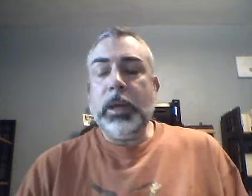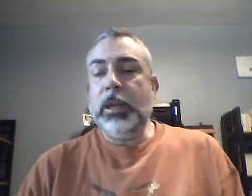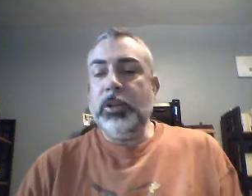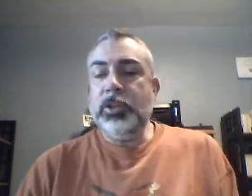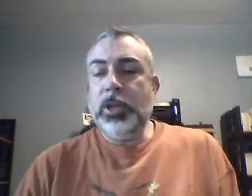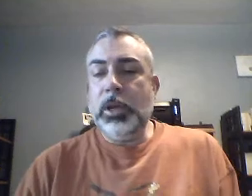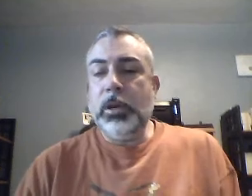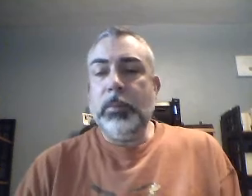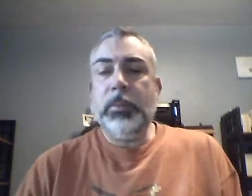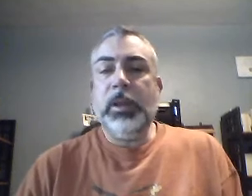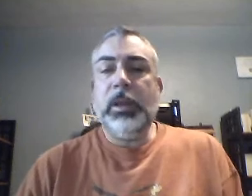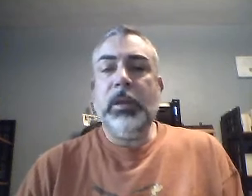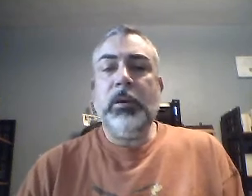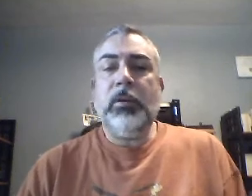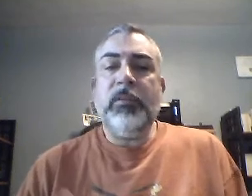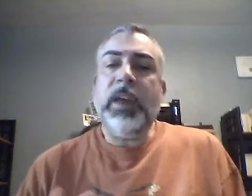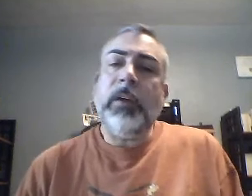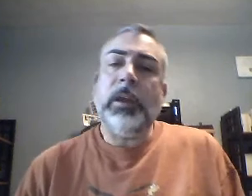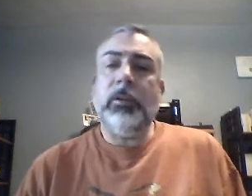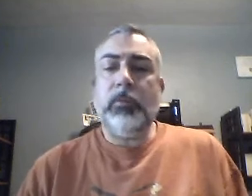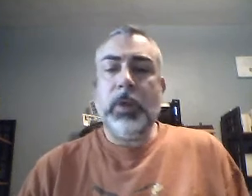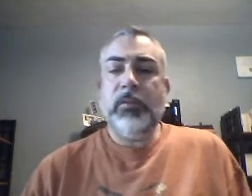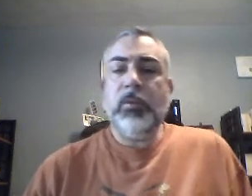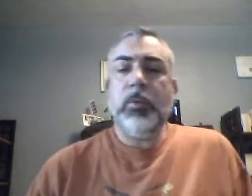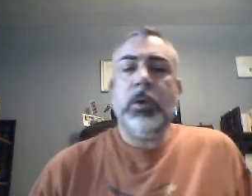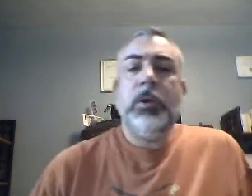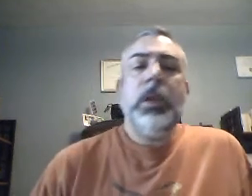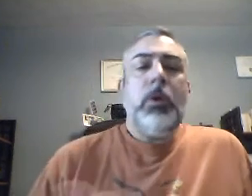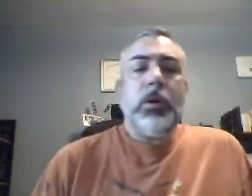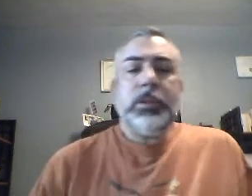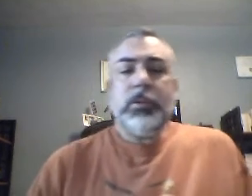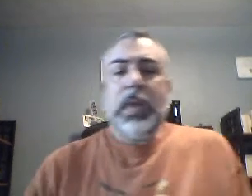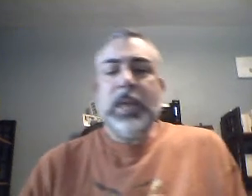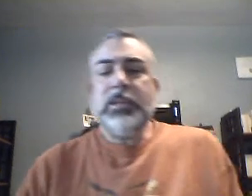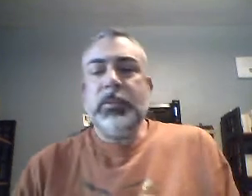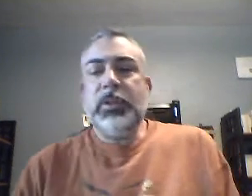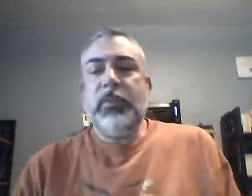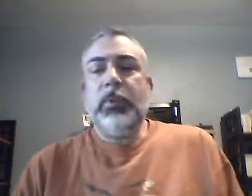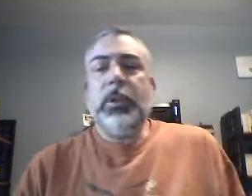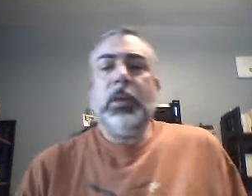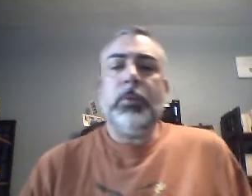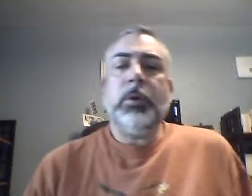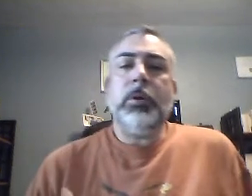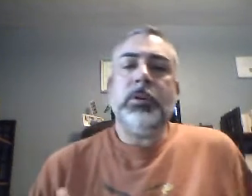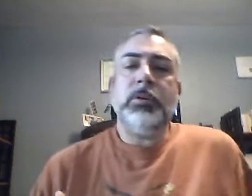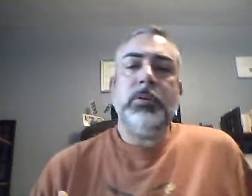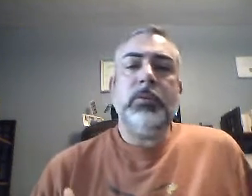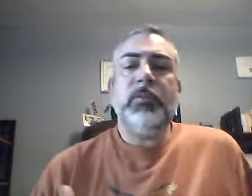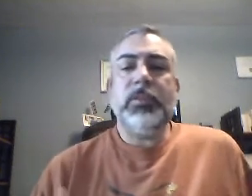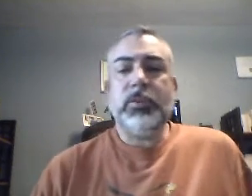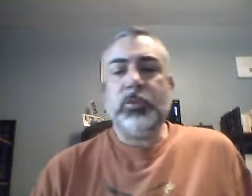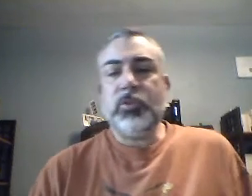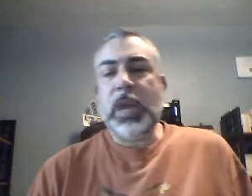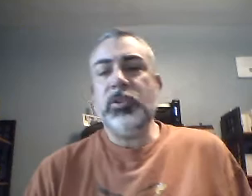can be variant, right, if you will. Also has some stuff with regard to physical attraction